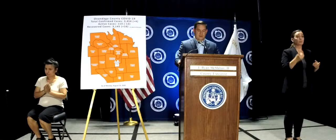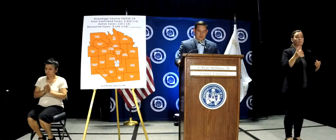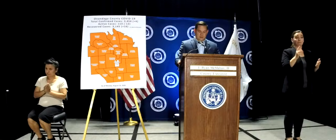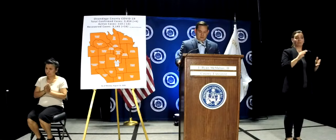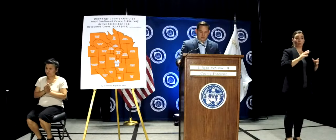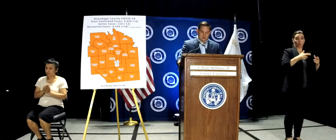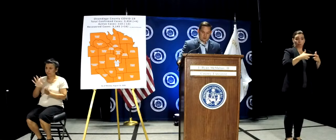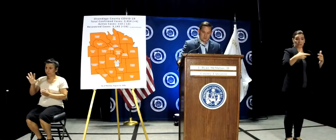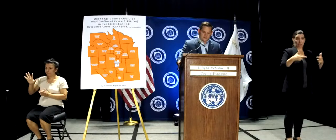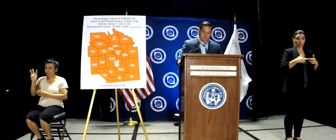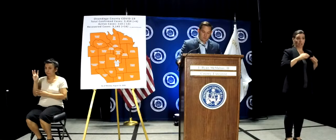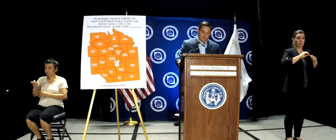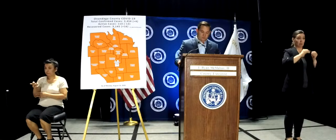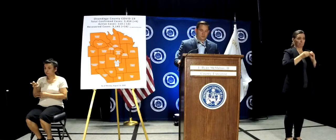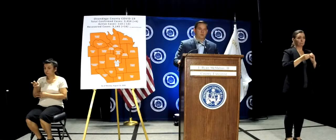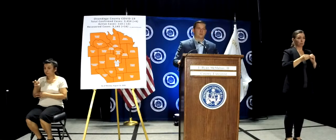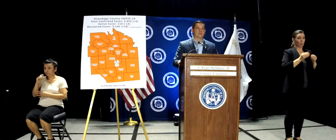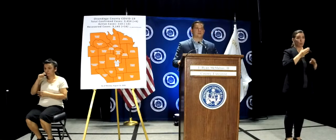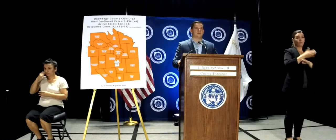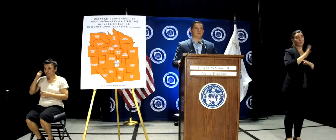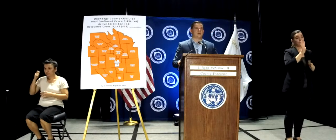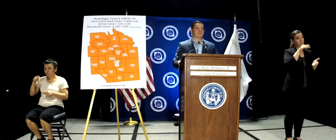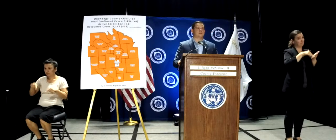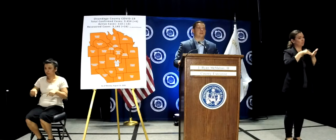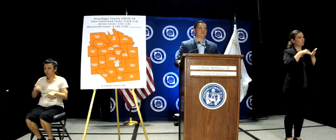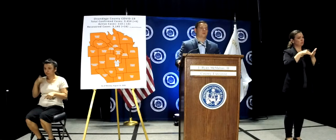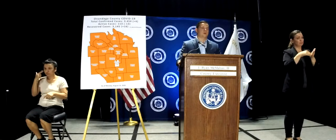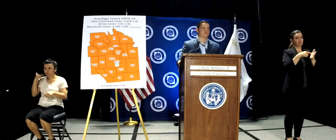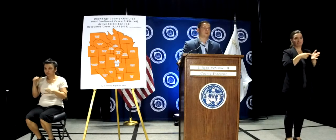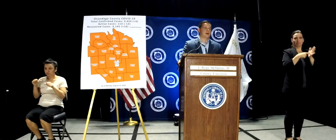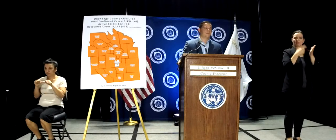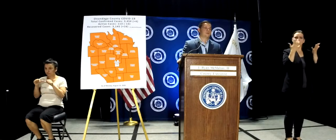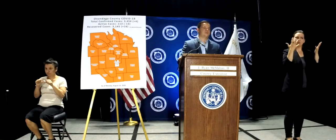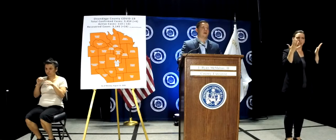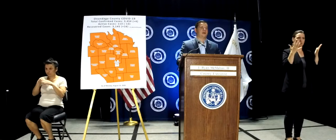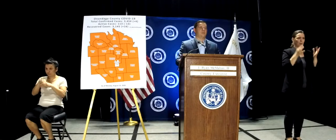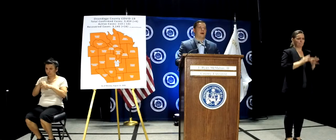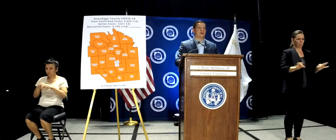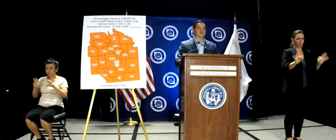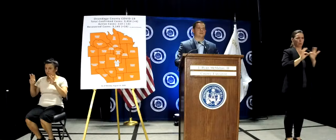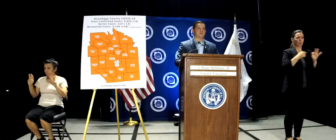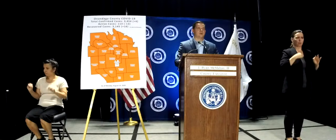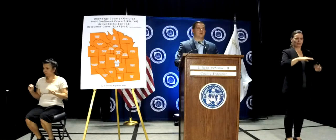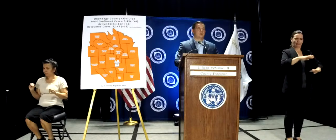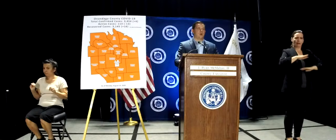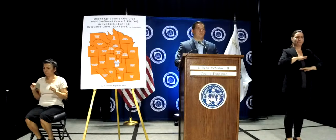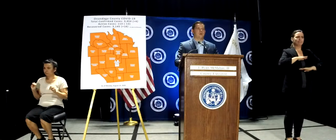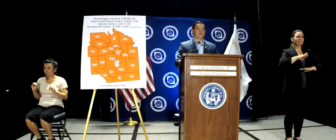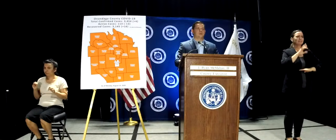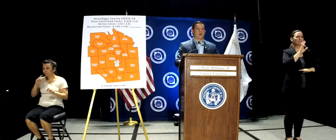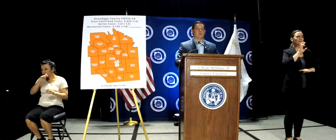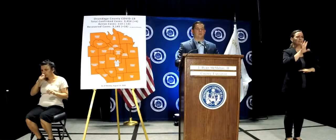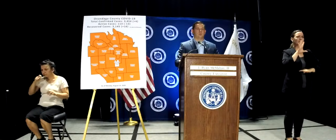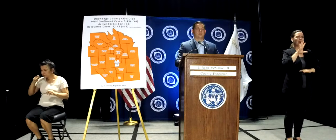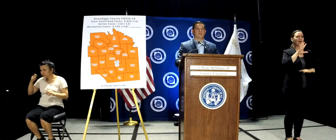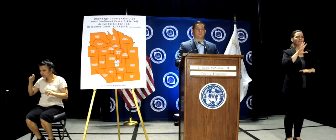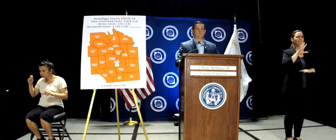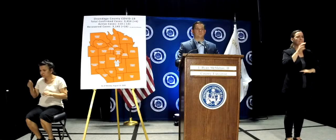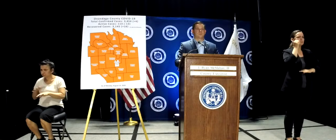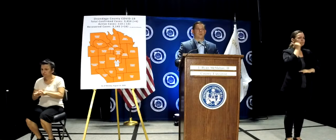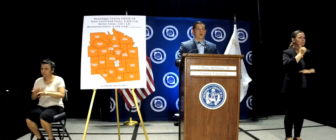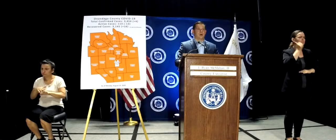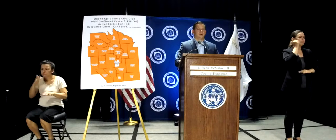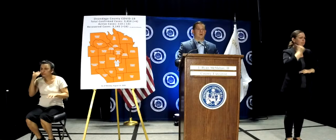above the mandate. That's important that we continue to test rigorously. It helps us find hidden pockets of COVID throughout the